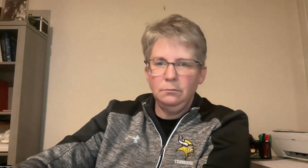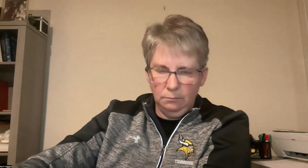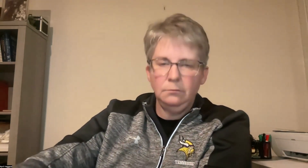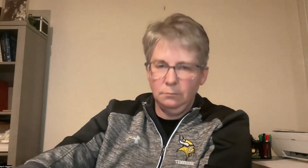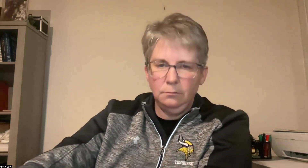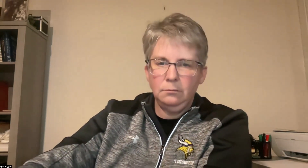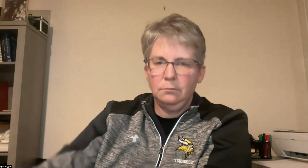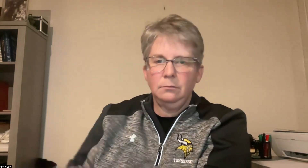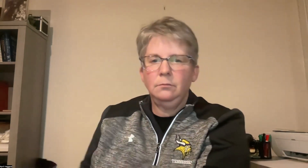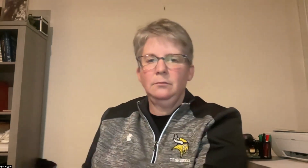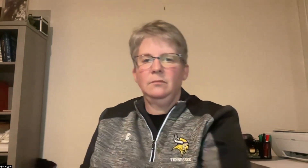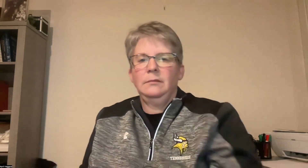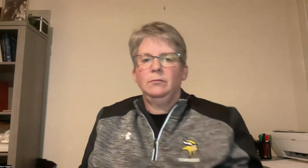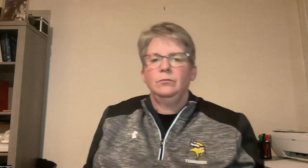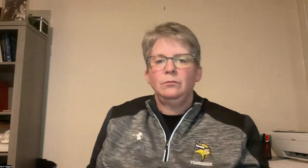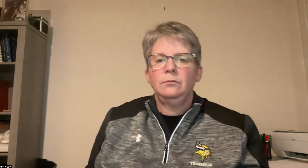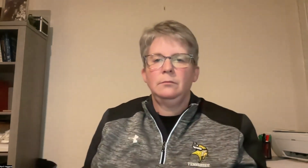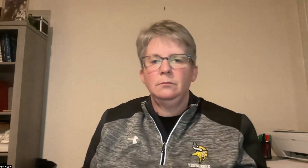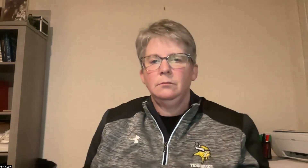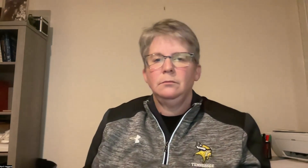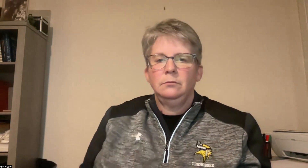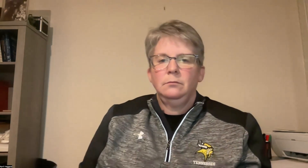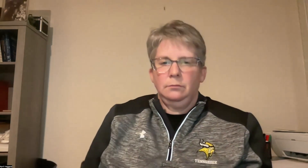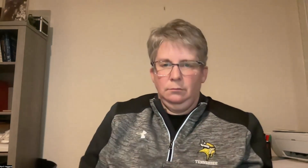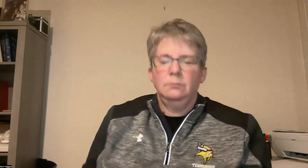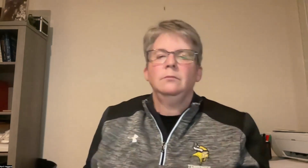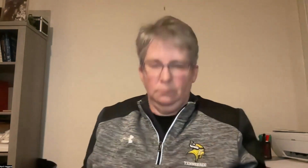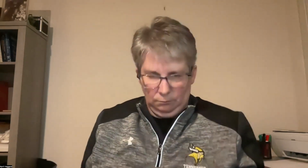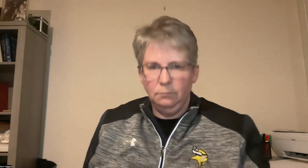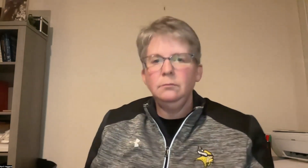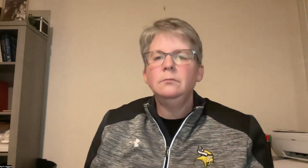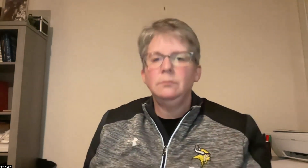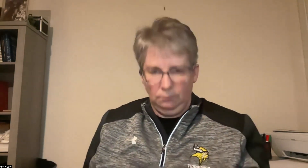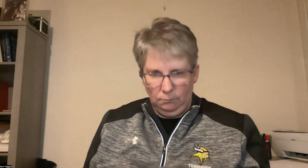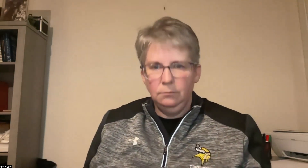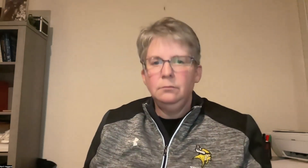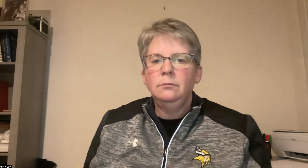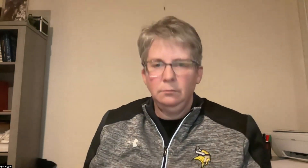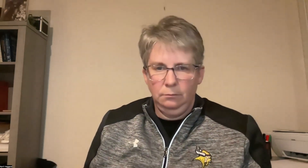the games that were taking place. So I thought the evening would be better.